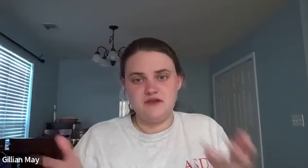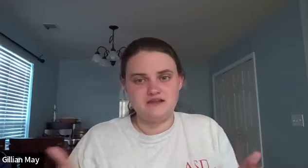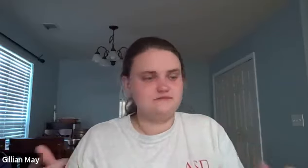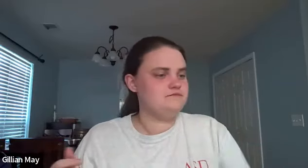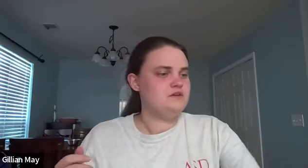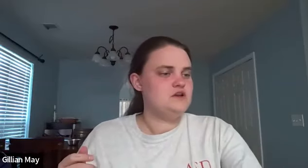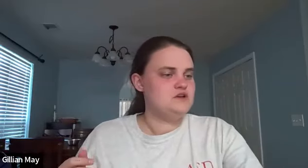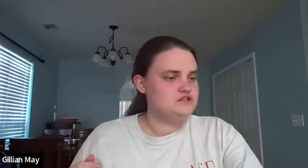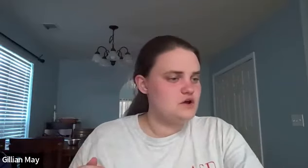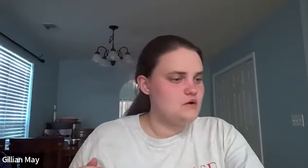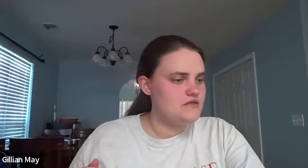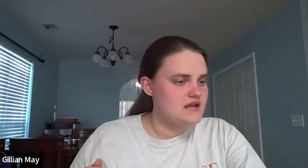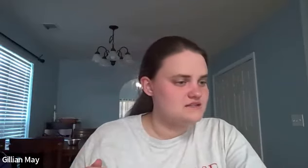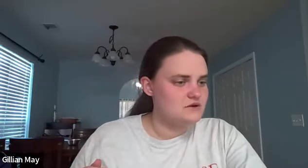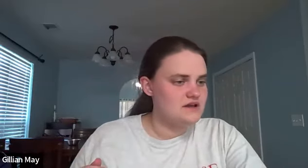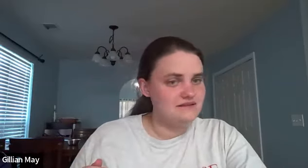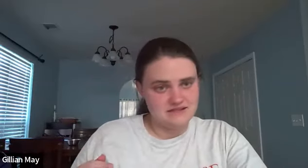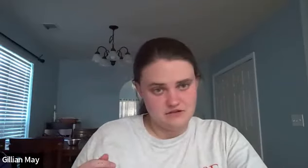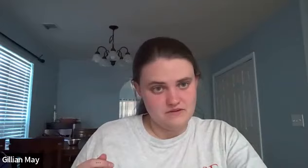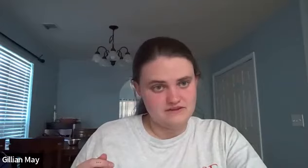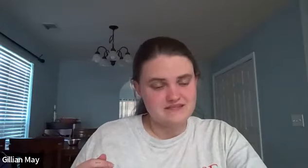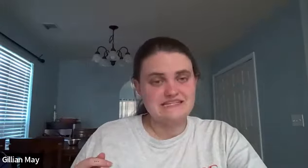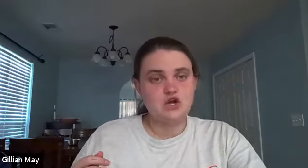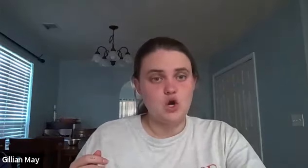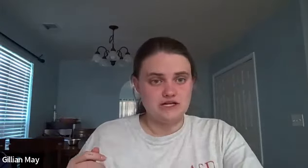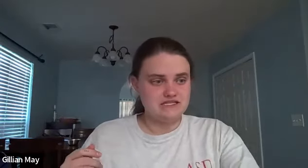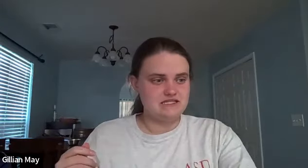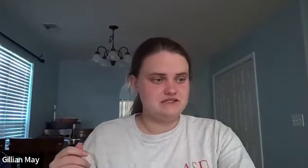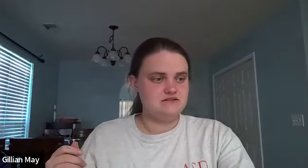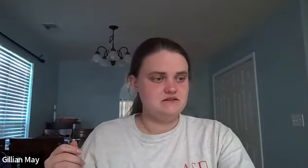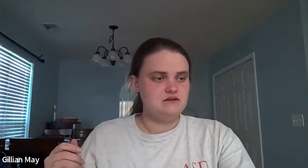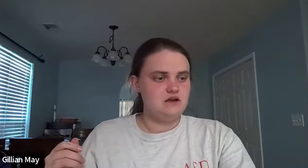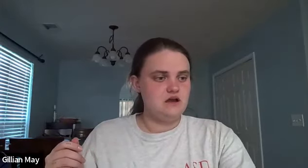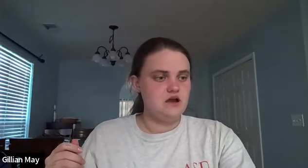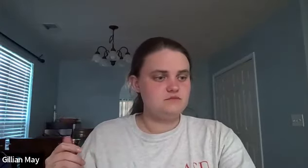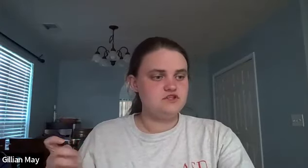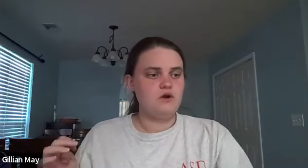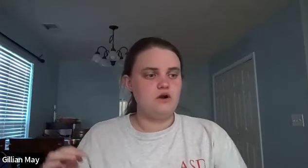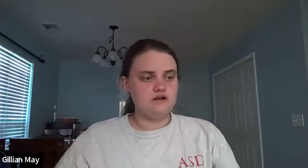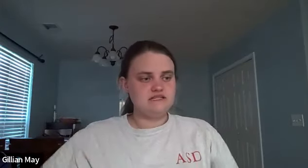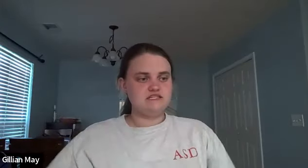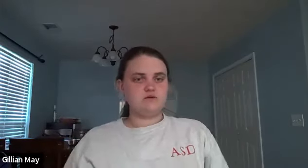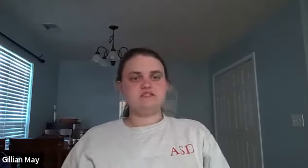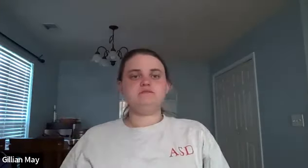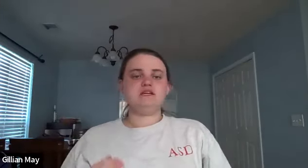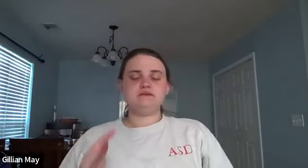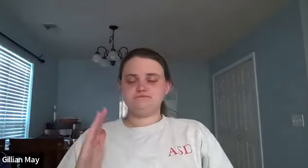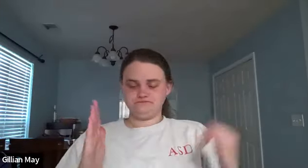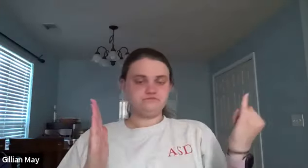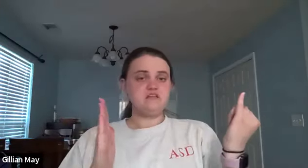that. So the next one, that's another one like this, is artist. So artist is going to be